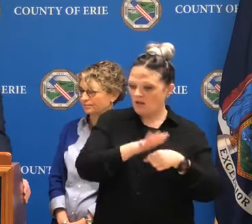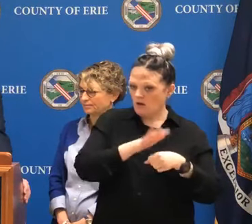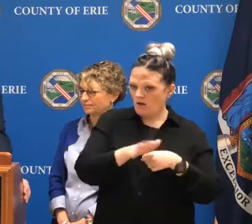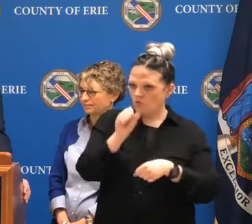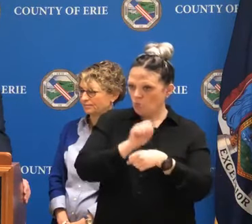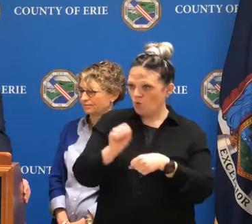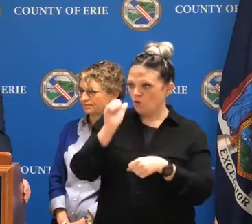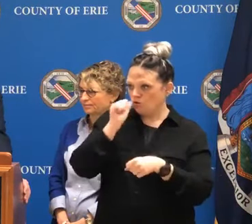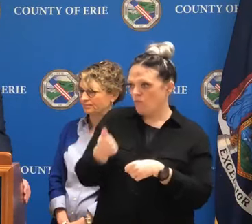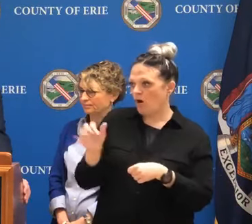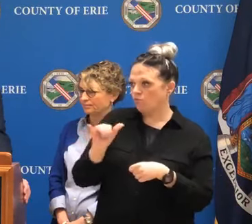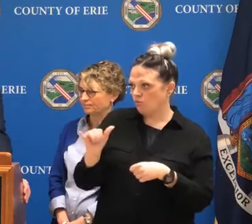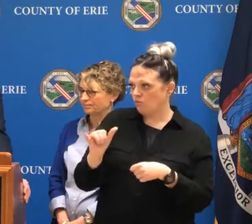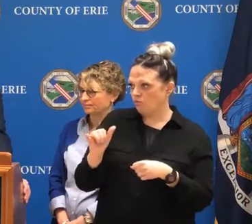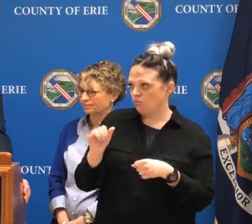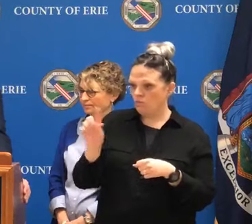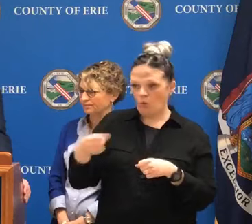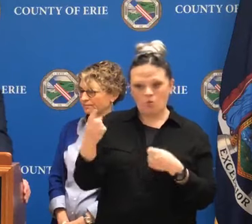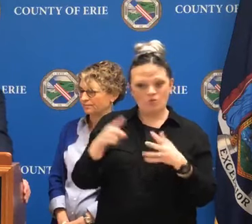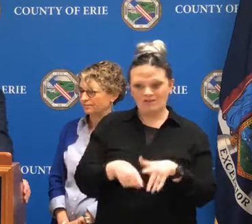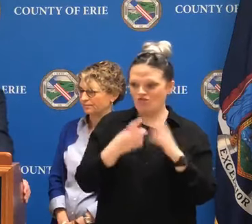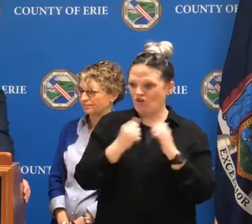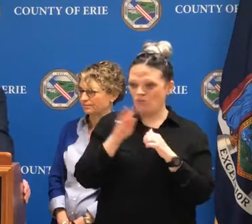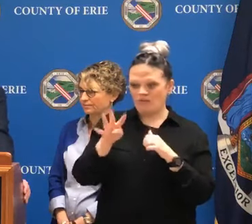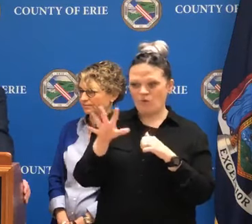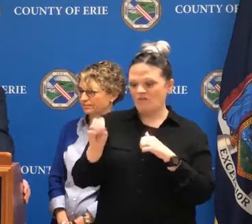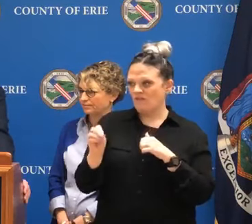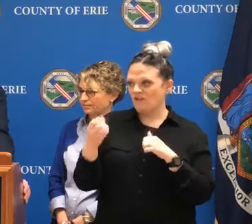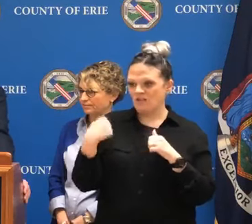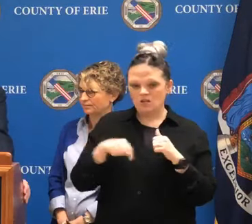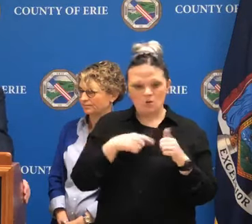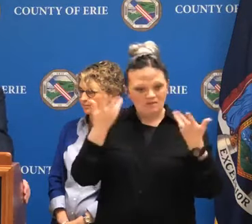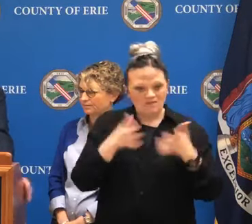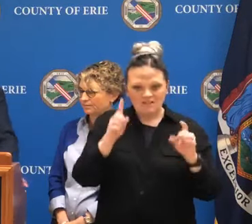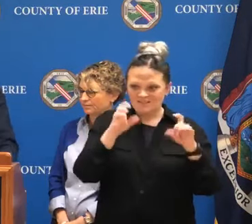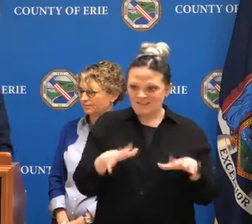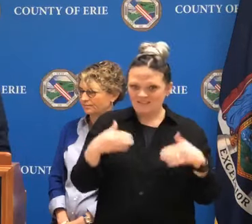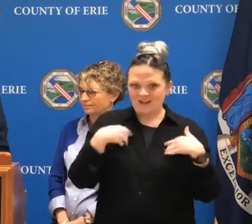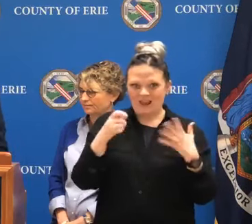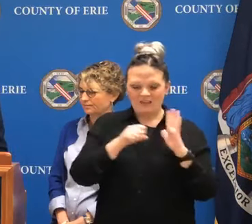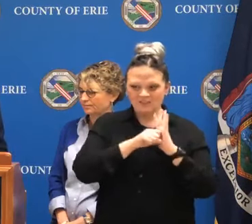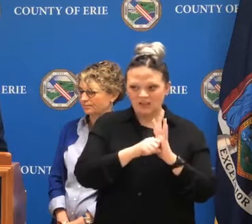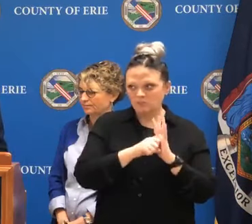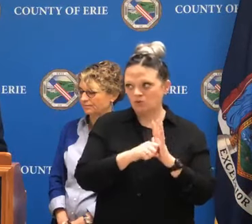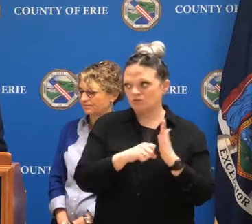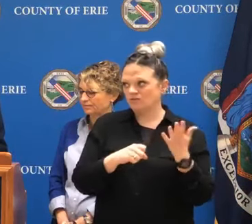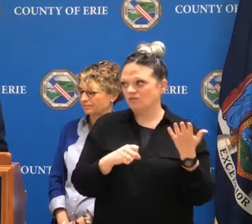happen. But when we only had 450 to begin with, and you see we've already tested and have samples of